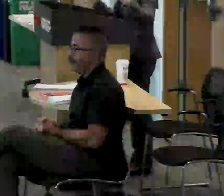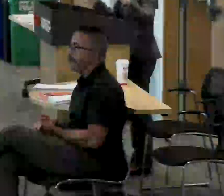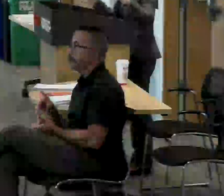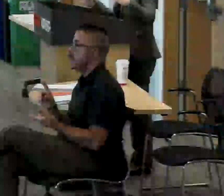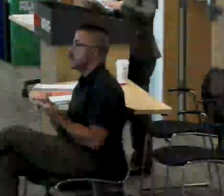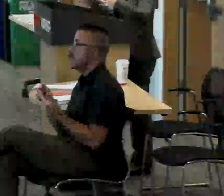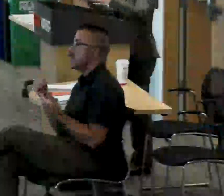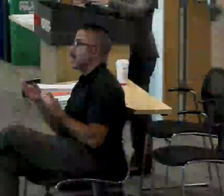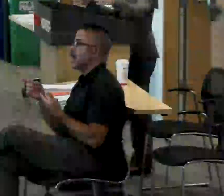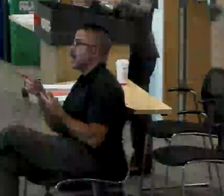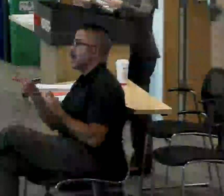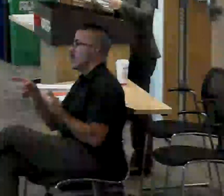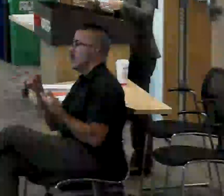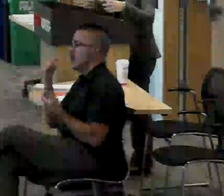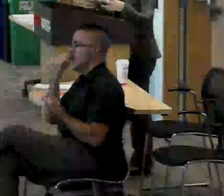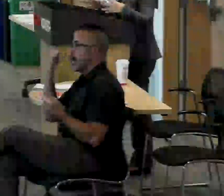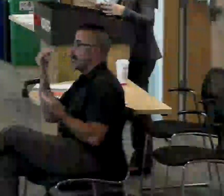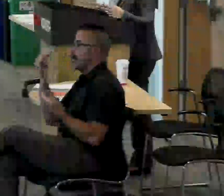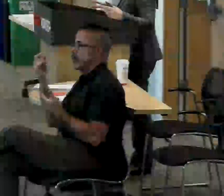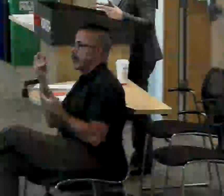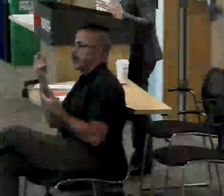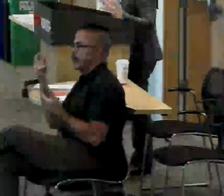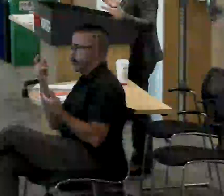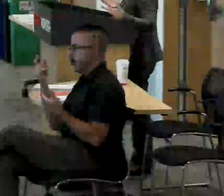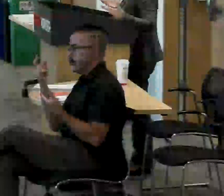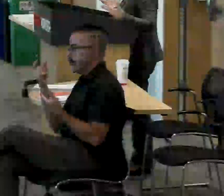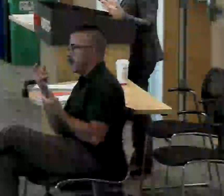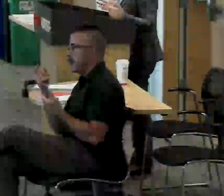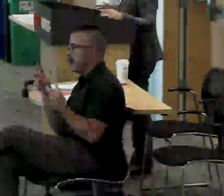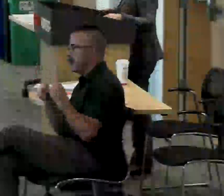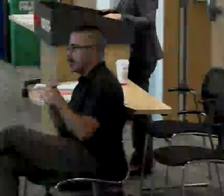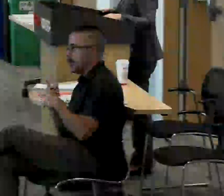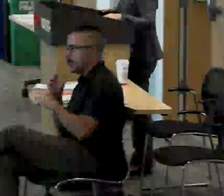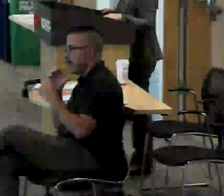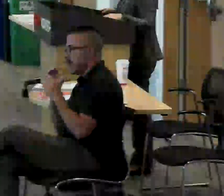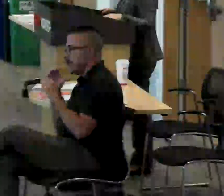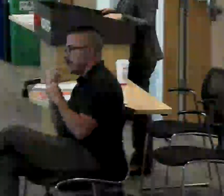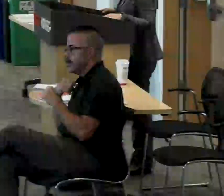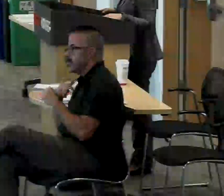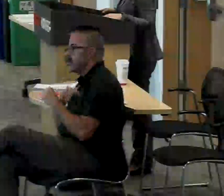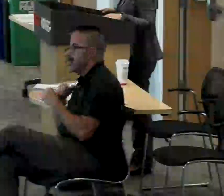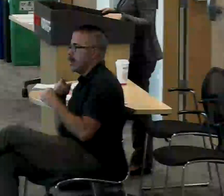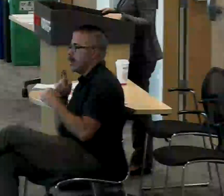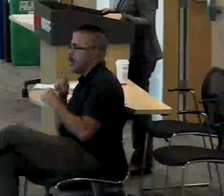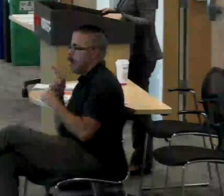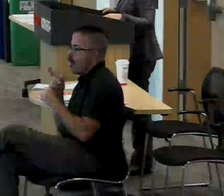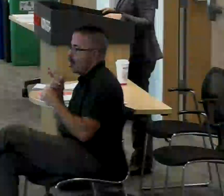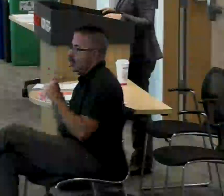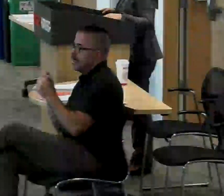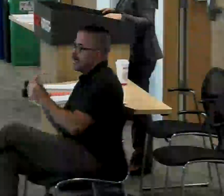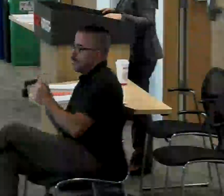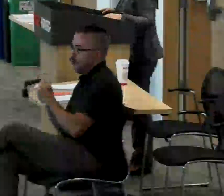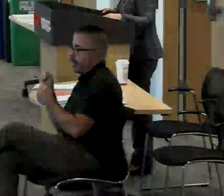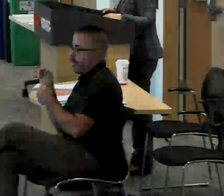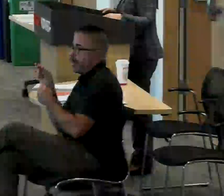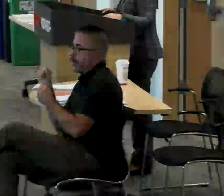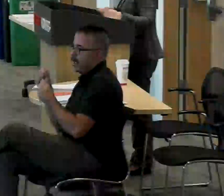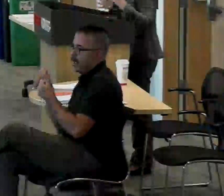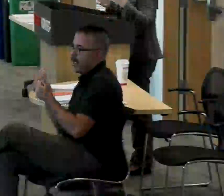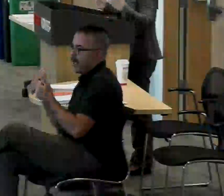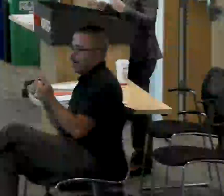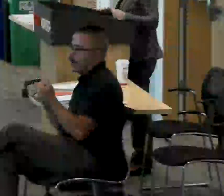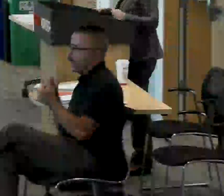give you a heads up of where it's going, the conversations we're having around this, and it's not fully vetted, unfortunately. But we are